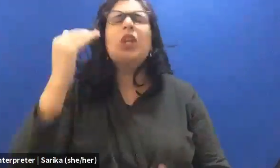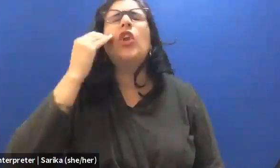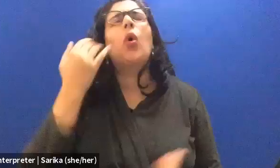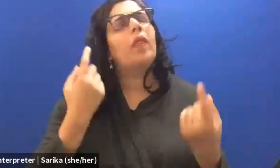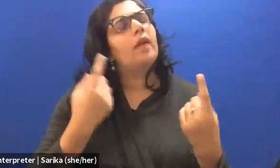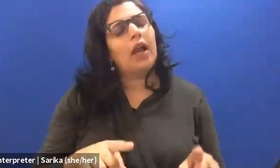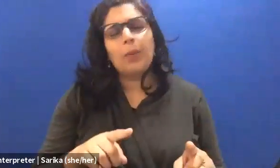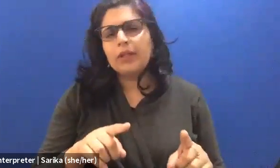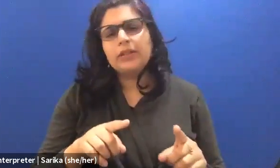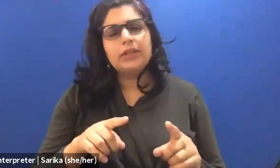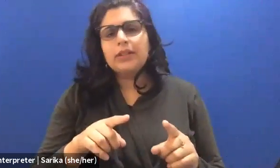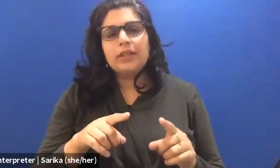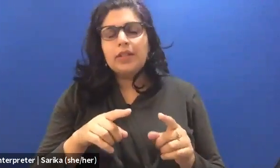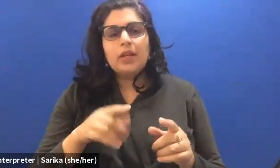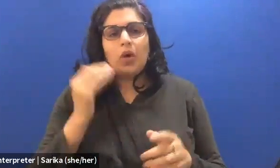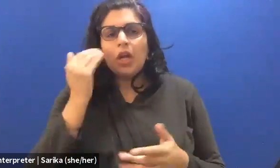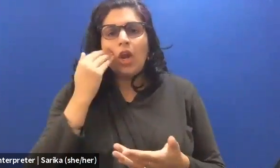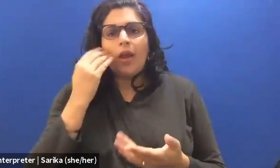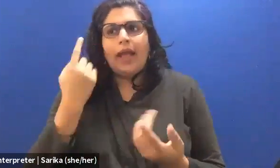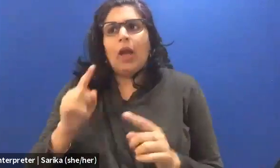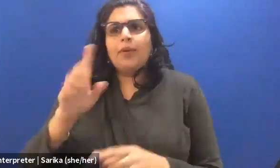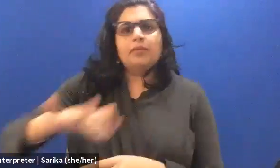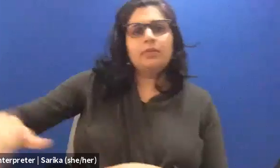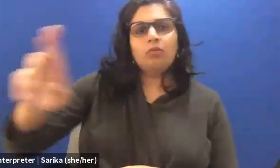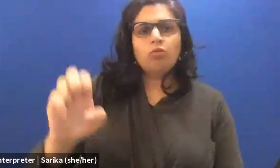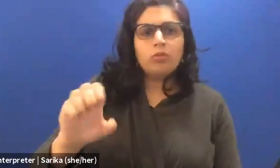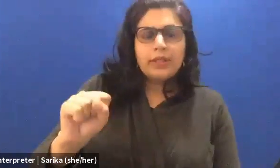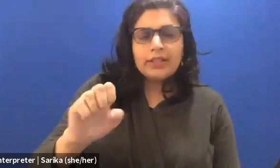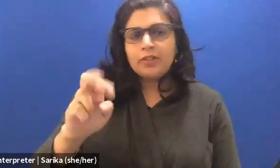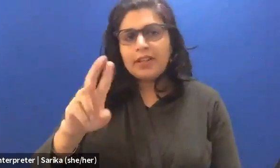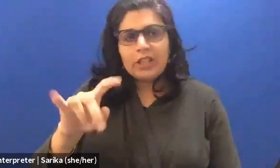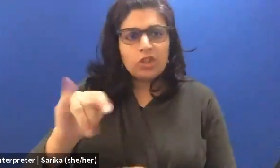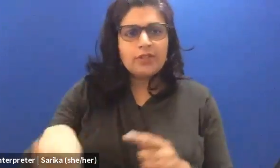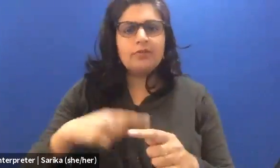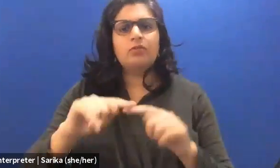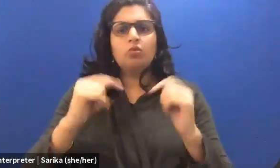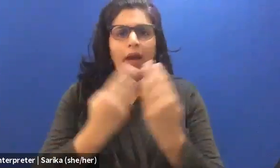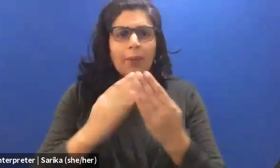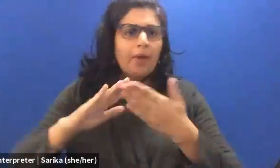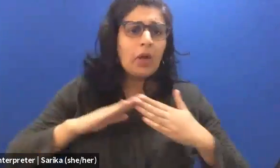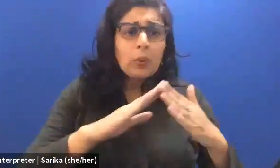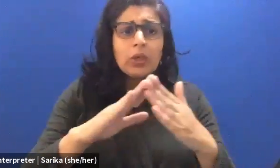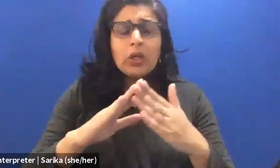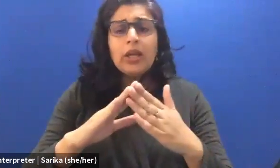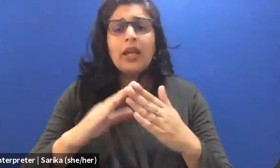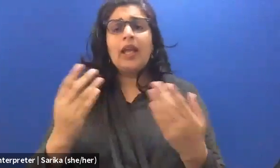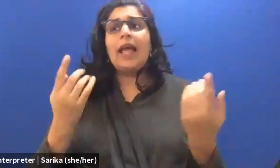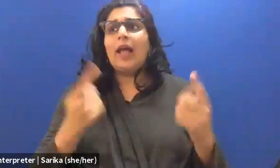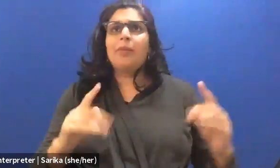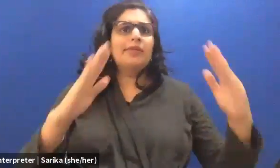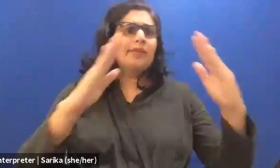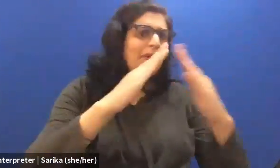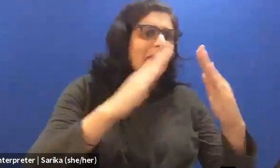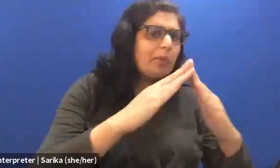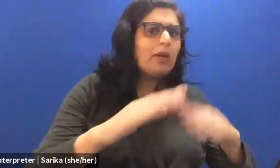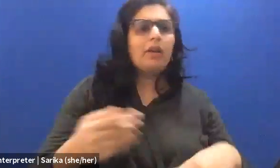know this happens in reservation and tribal communities. We know this happens in urban communities.